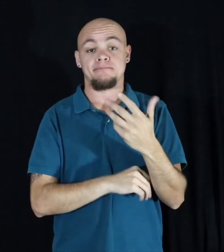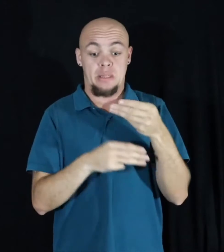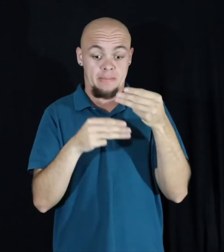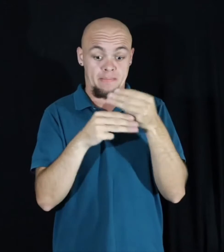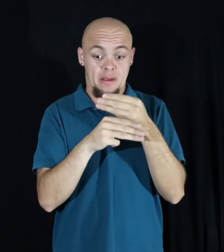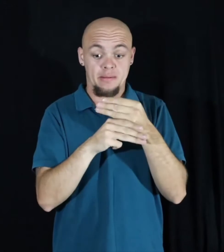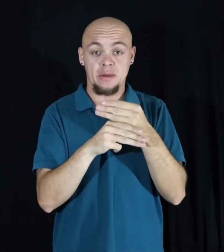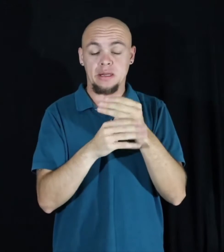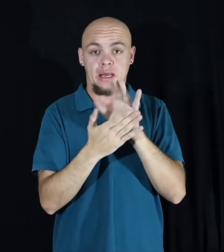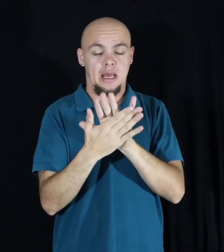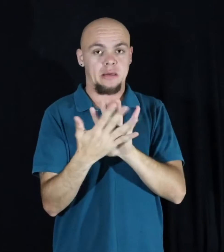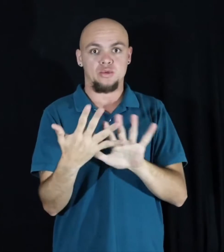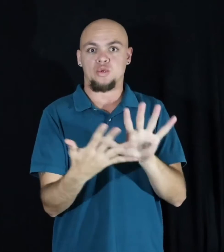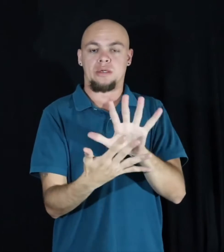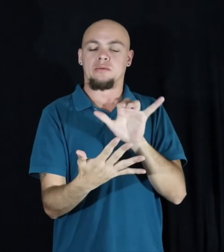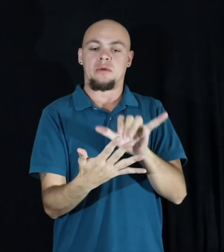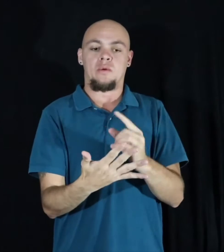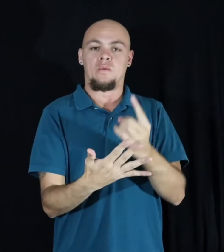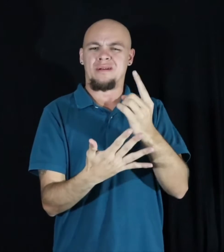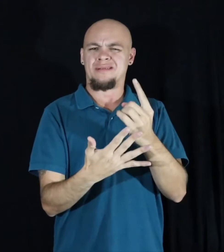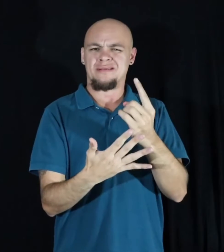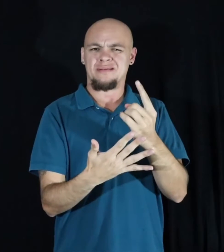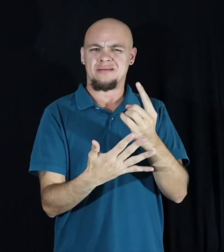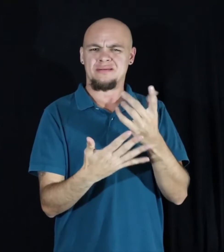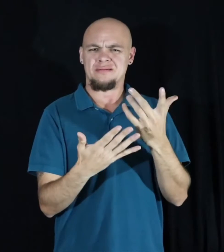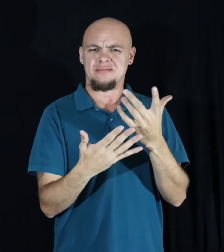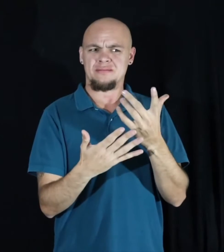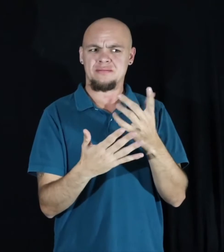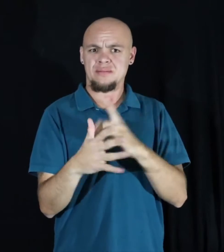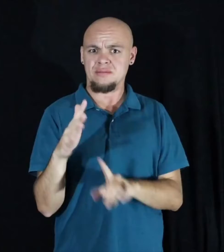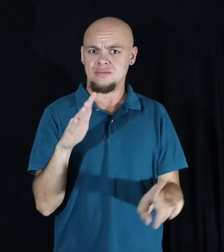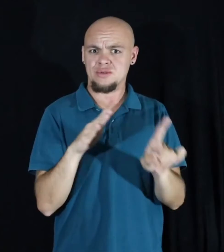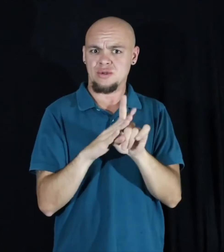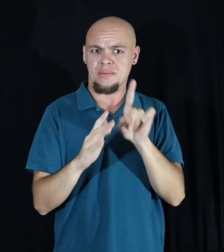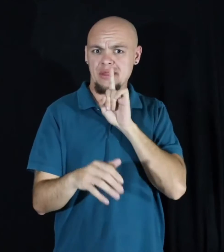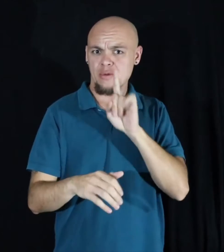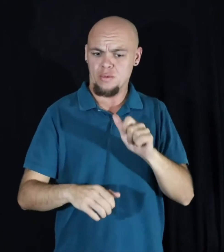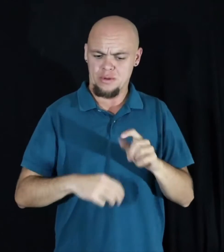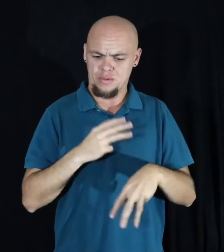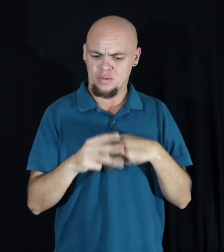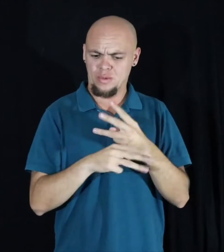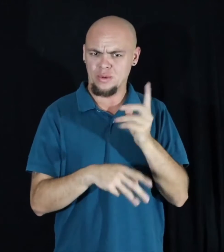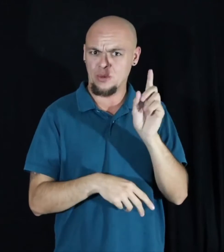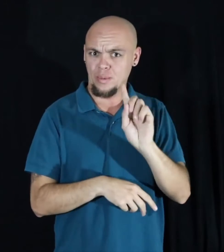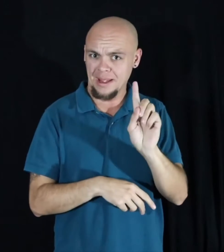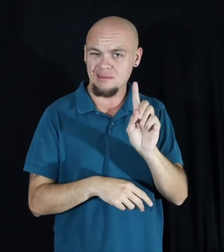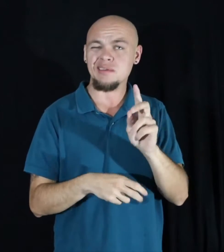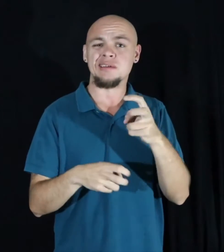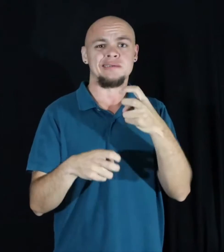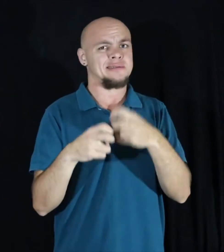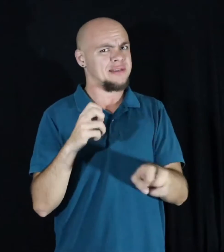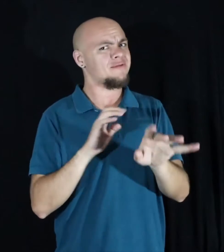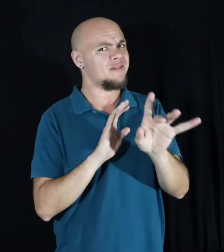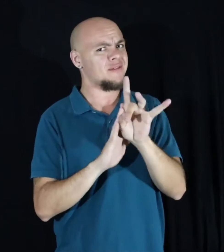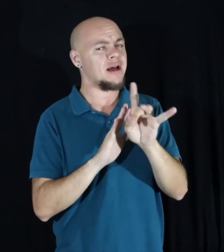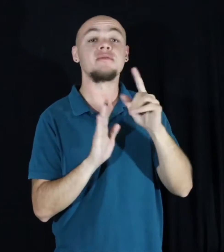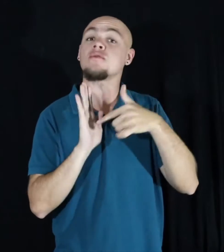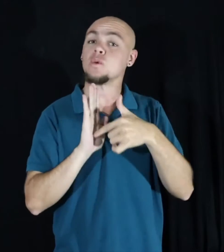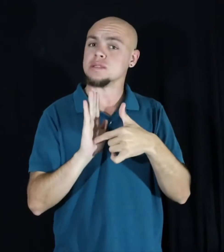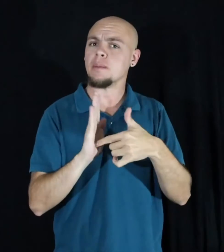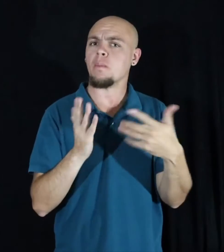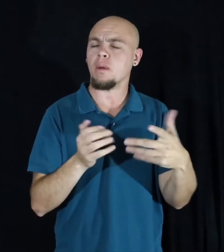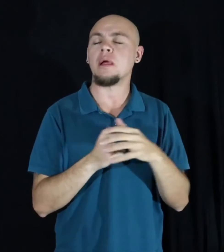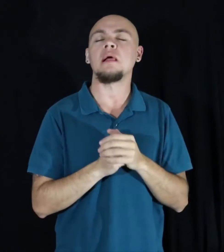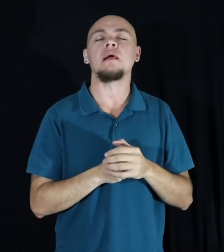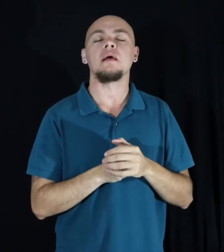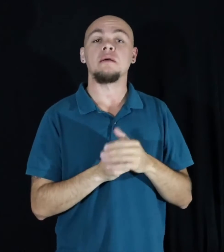mathematical abstraction is one thing, but where does infinity manifest itself in the real world? It's really difficult to find. For example,